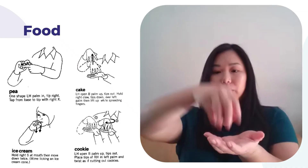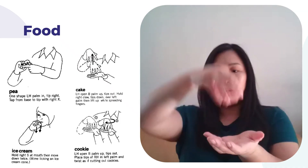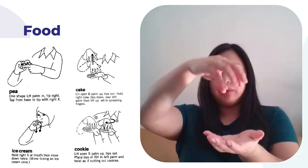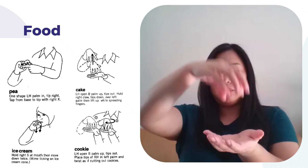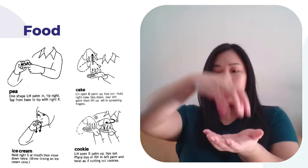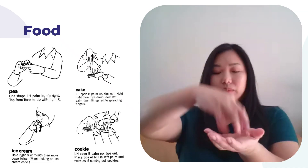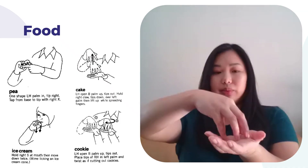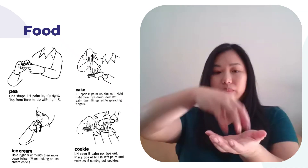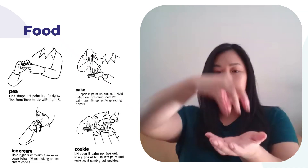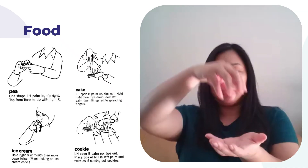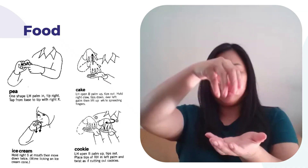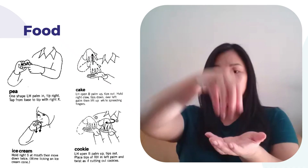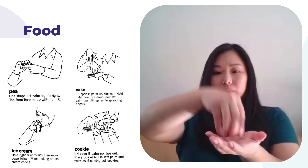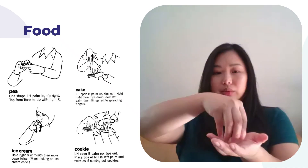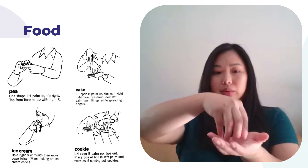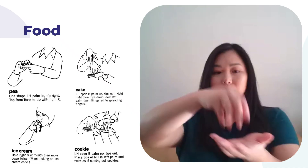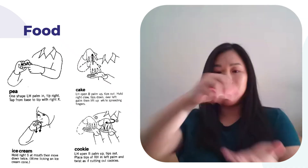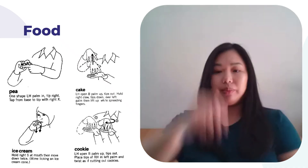cookie.